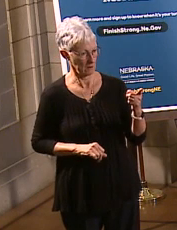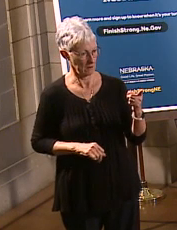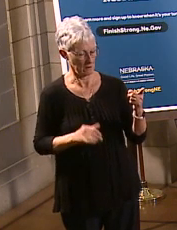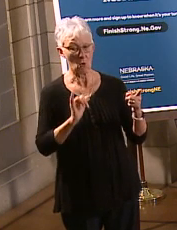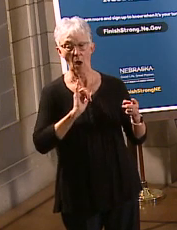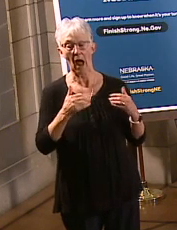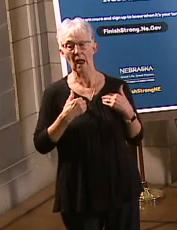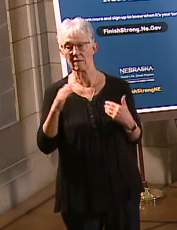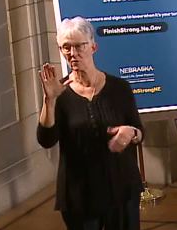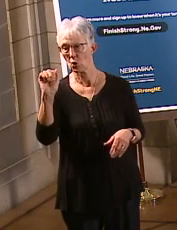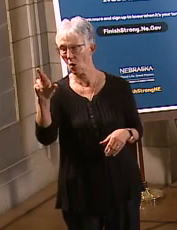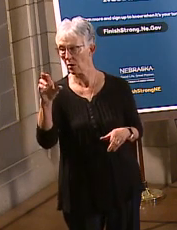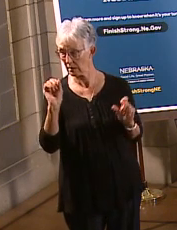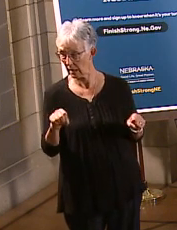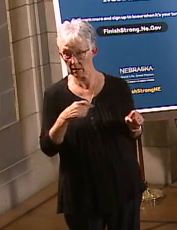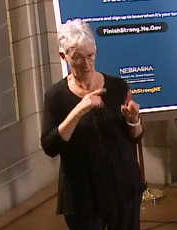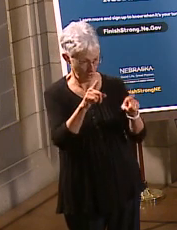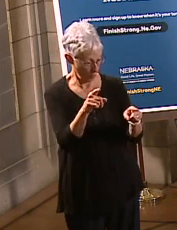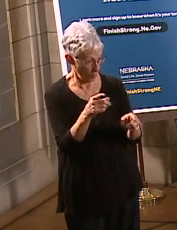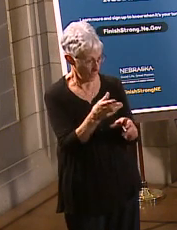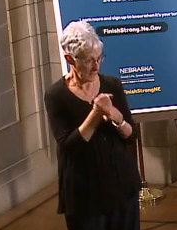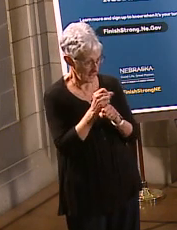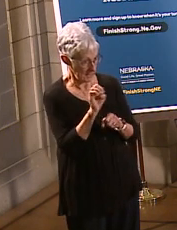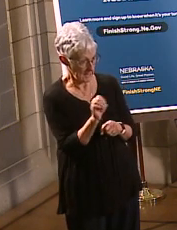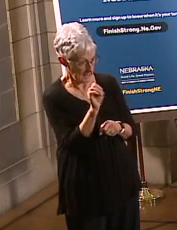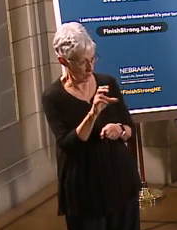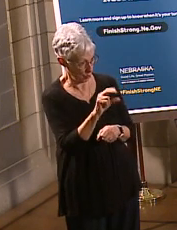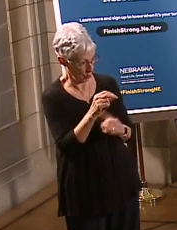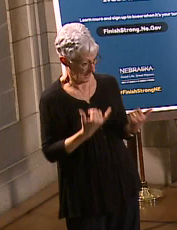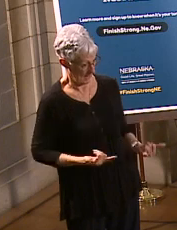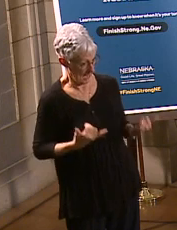go get E30 and put it in my car now, or do I have to wait